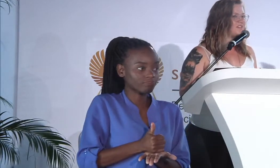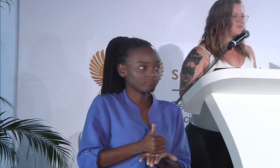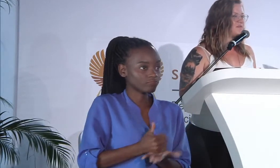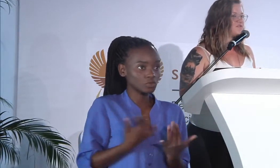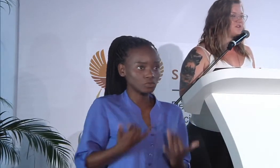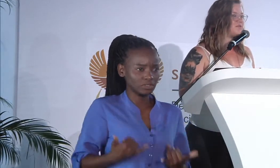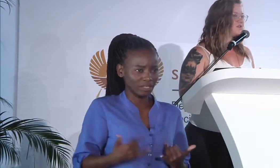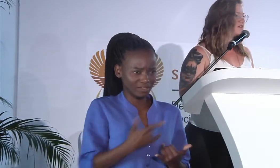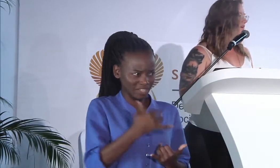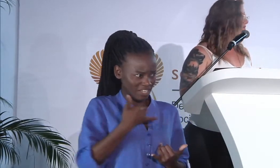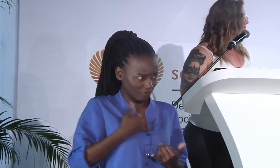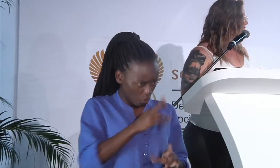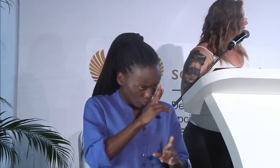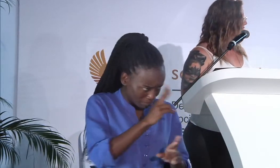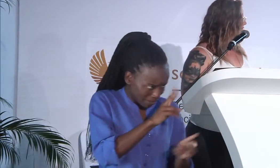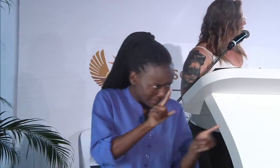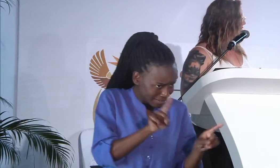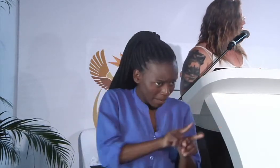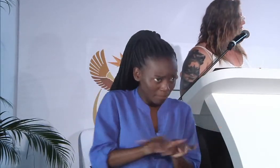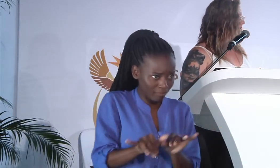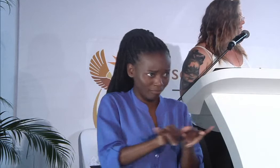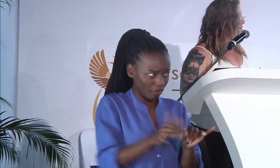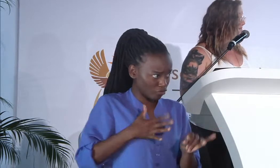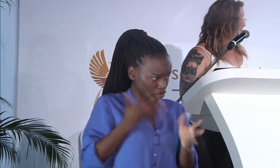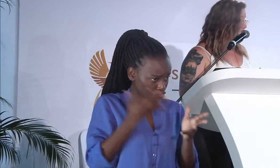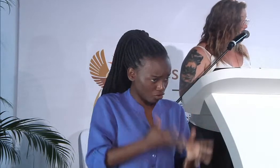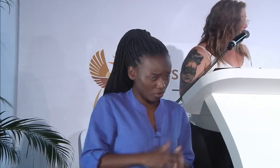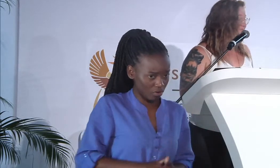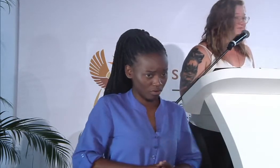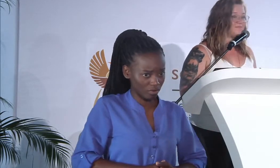want them to be treated with kindness?